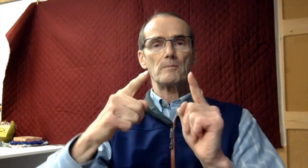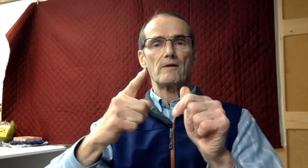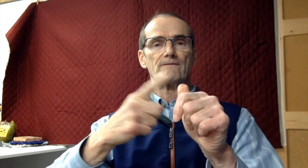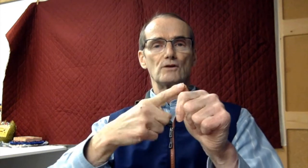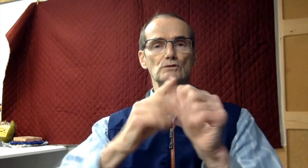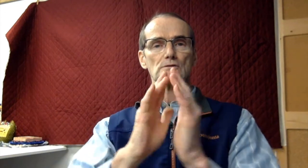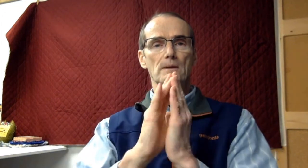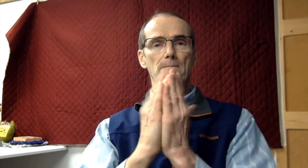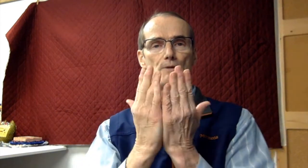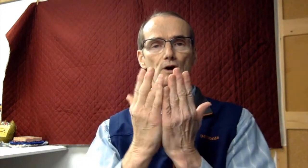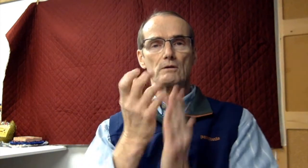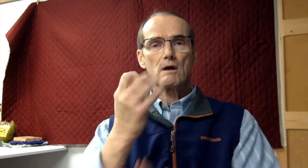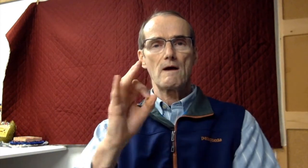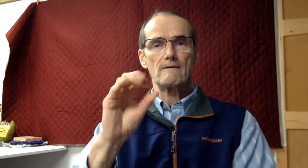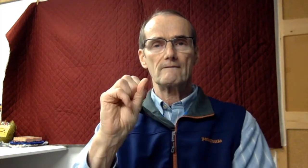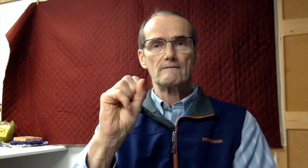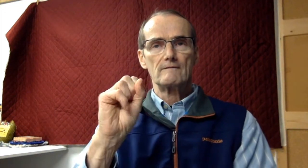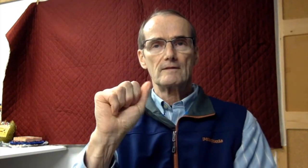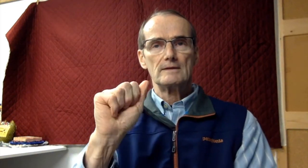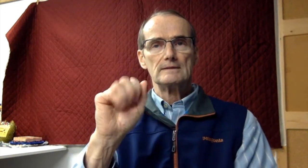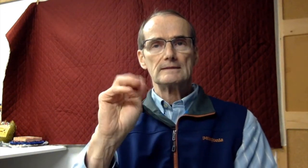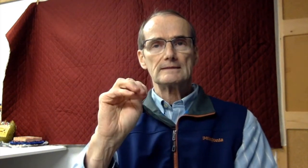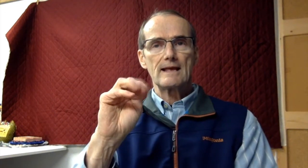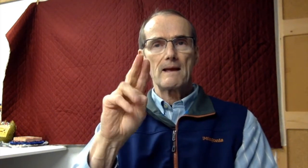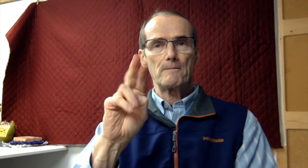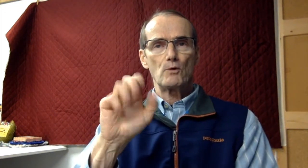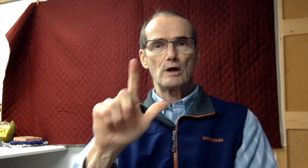A reading from the first book of Samuel.